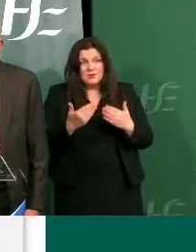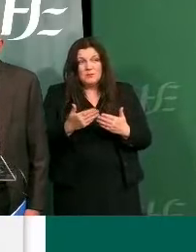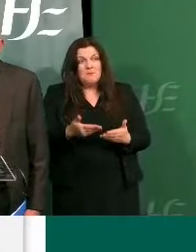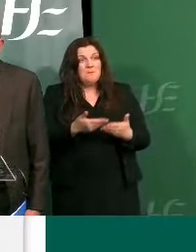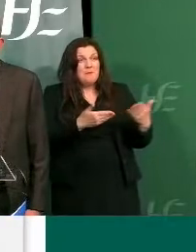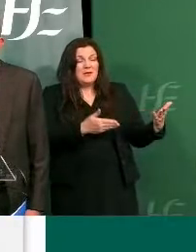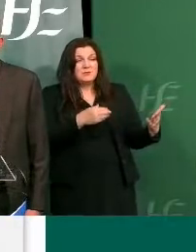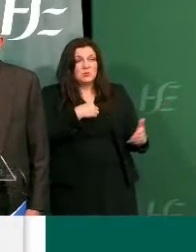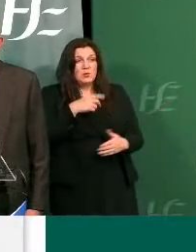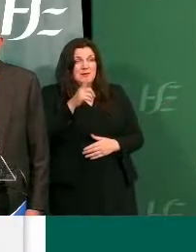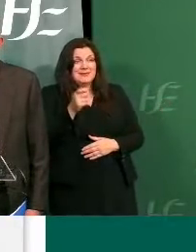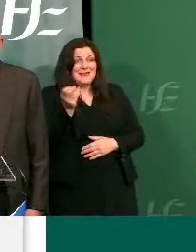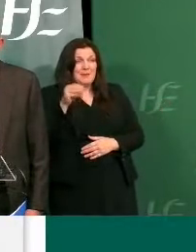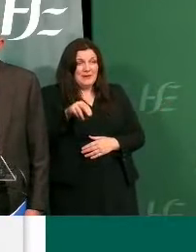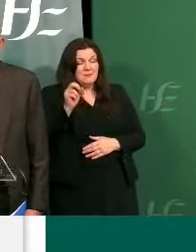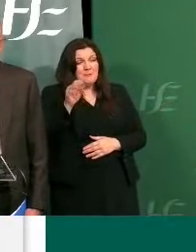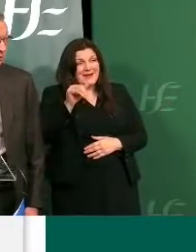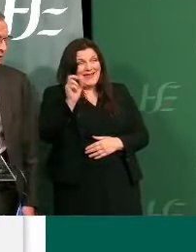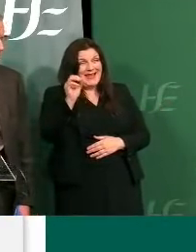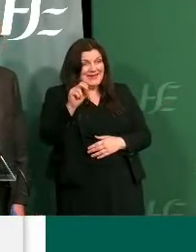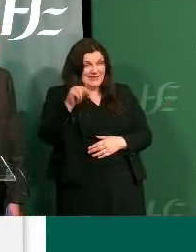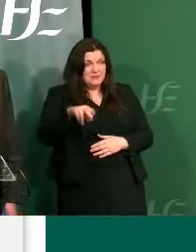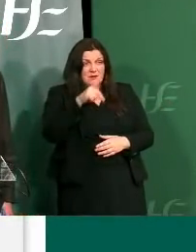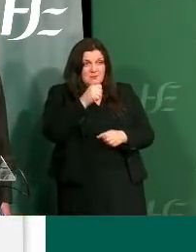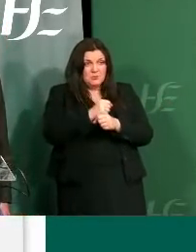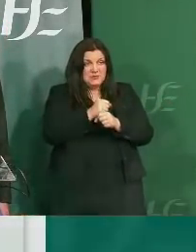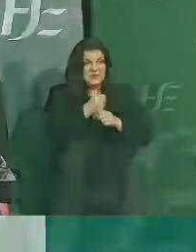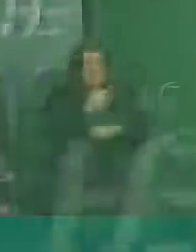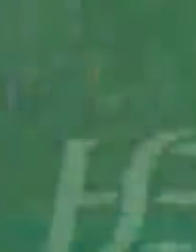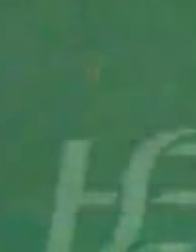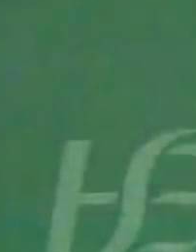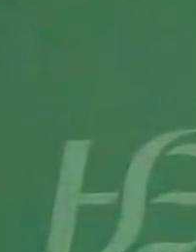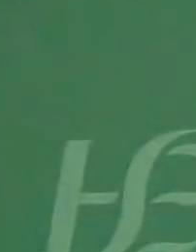pass you now over to Damien McCallion, the head of the vaccination programme.